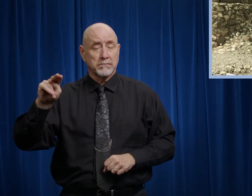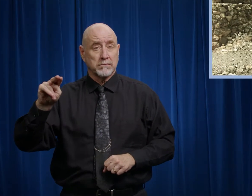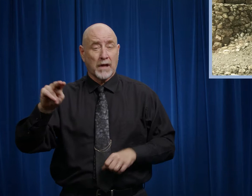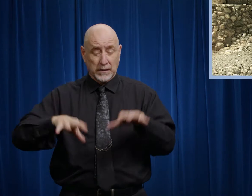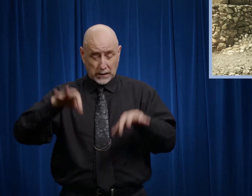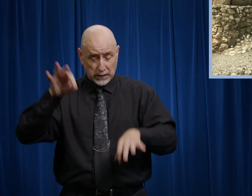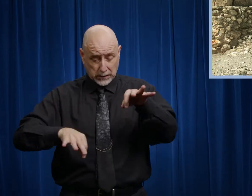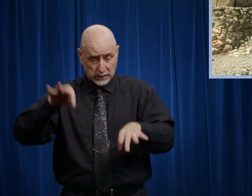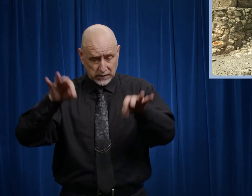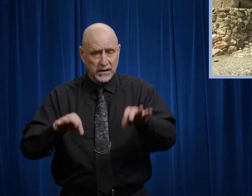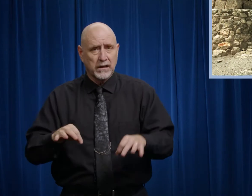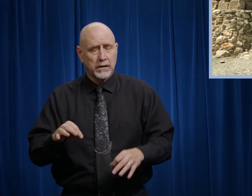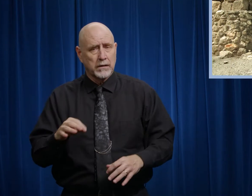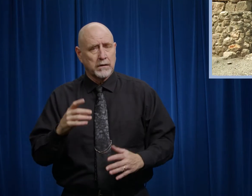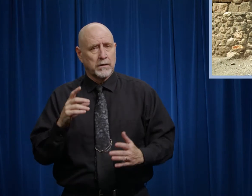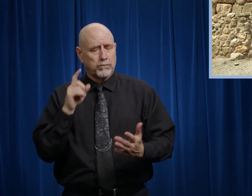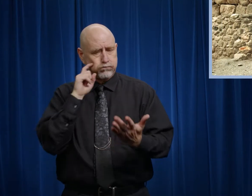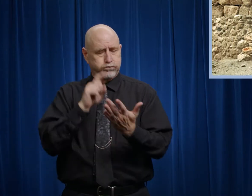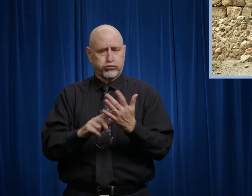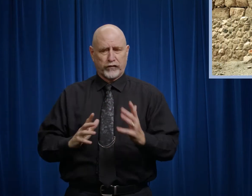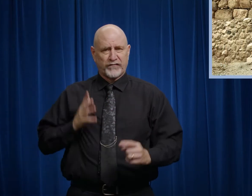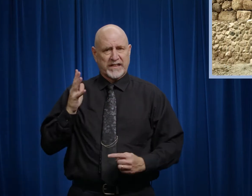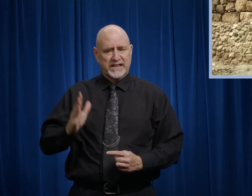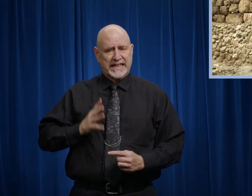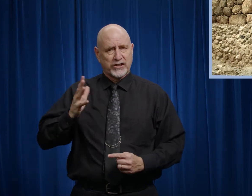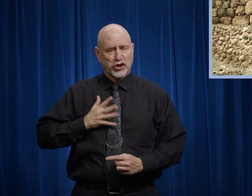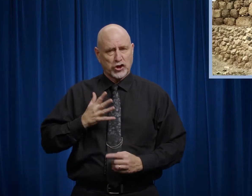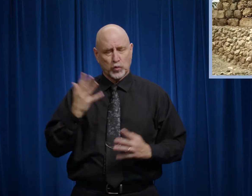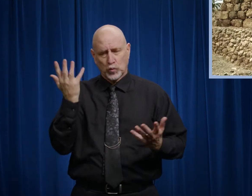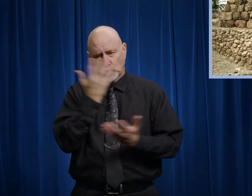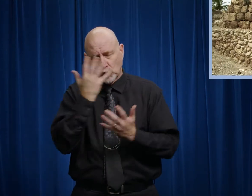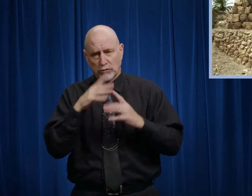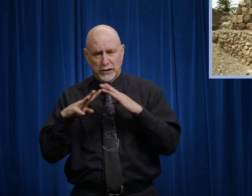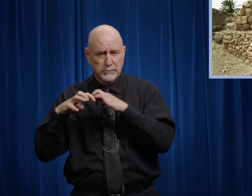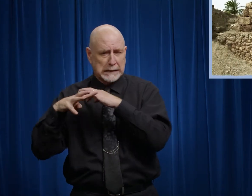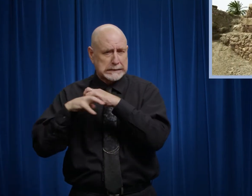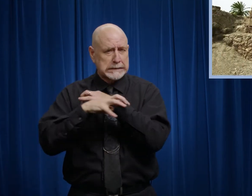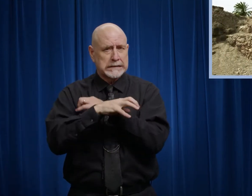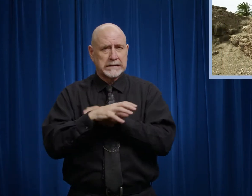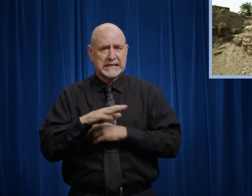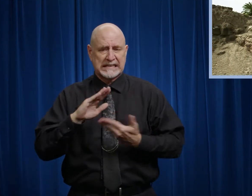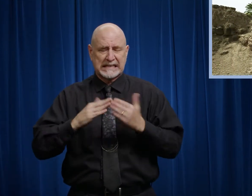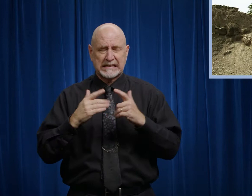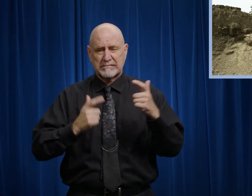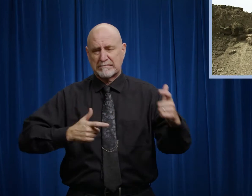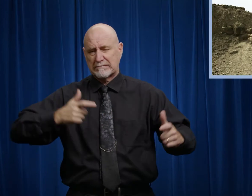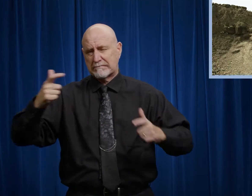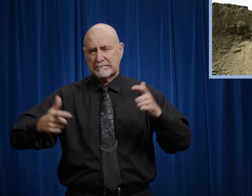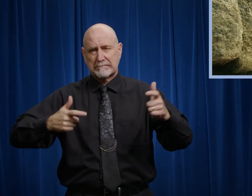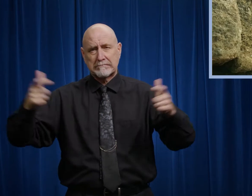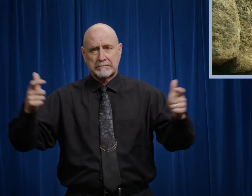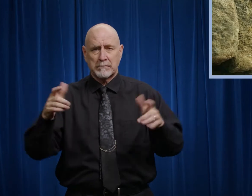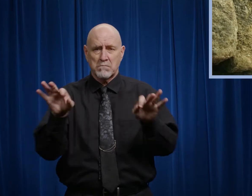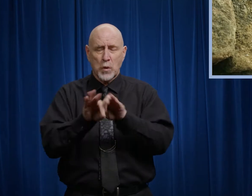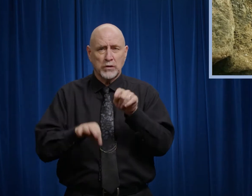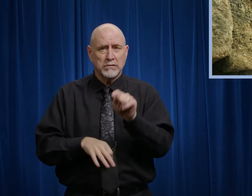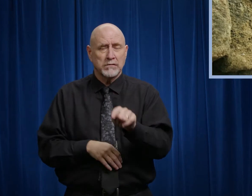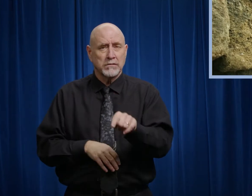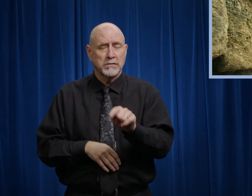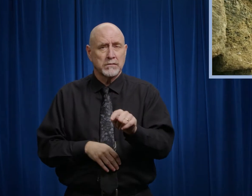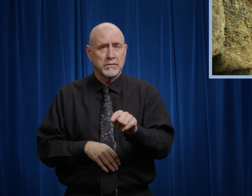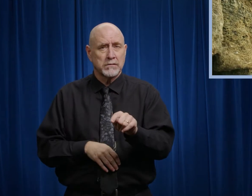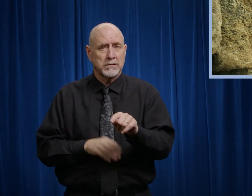these discoveries reveal a level of sophistication and complexity associated with a grand city of